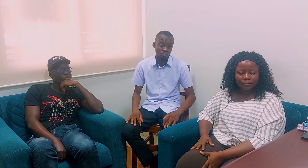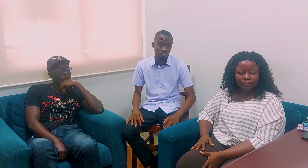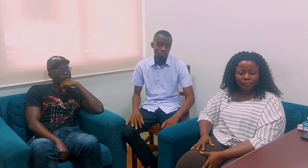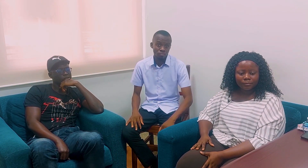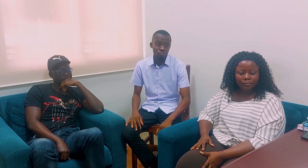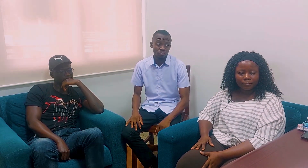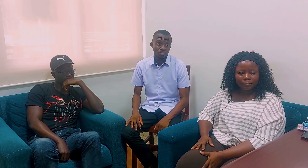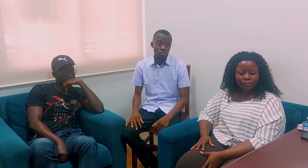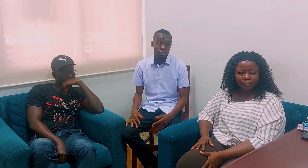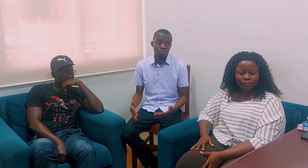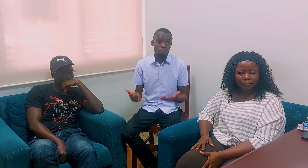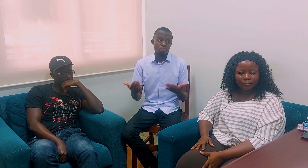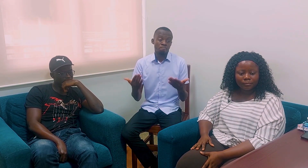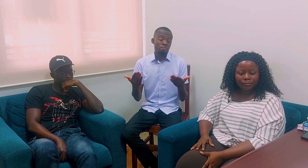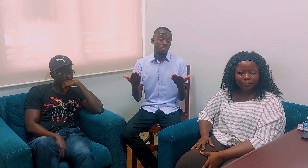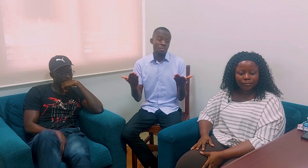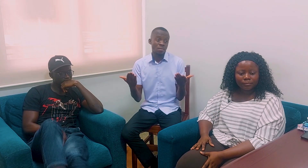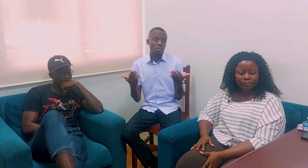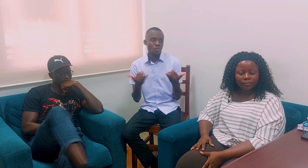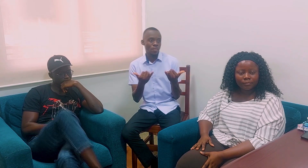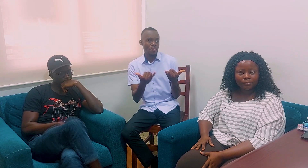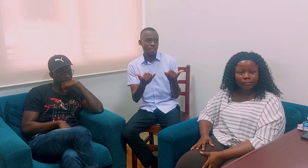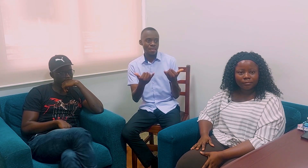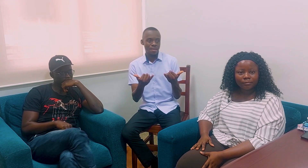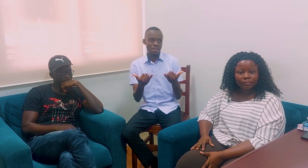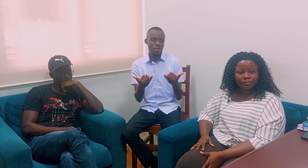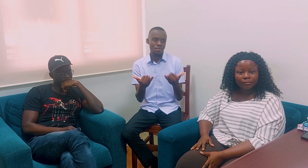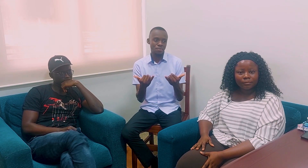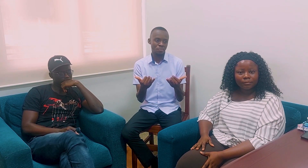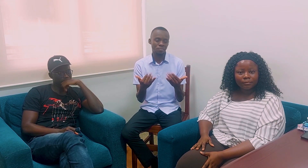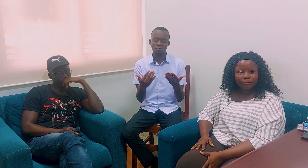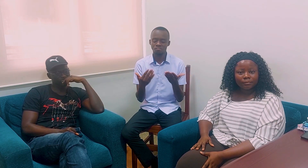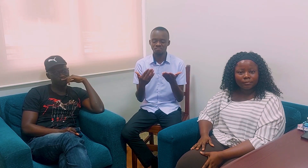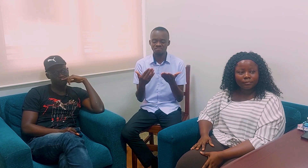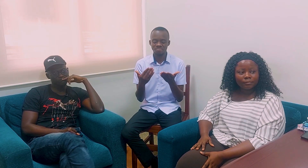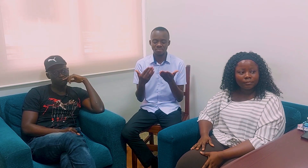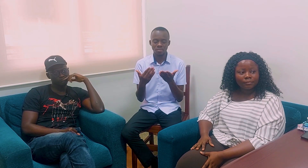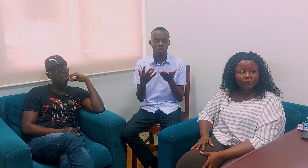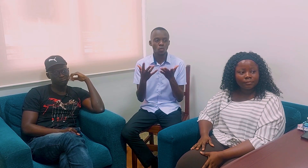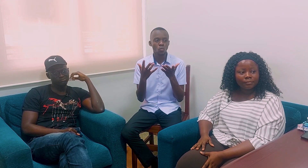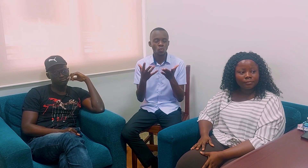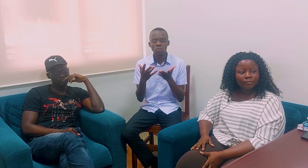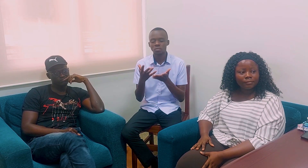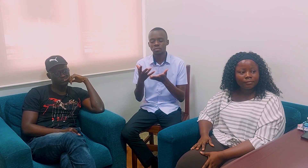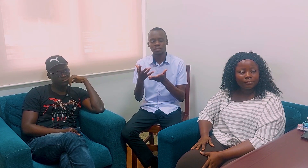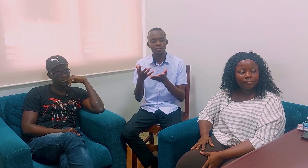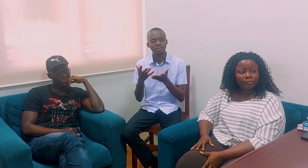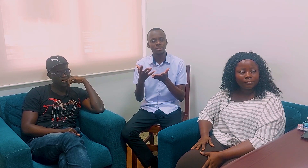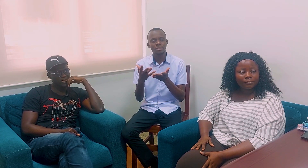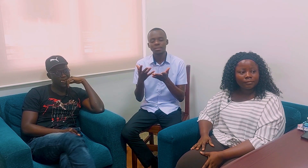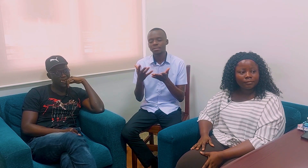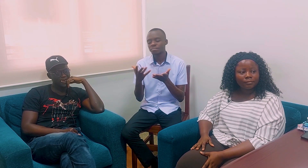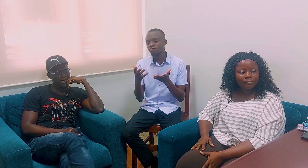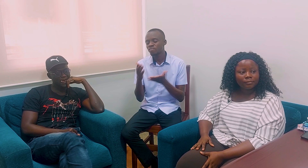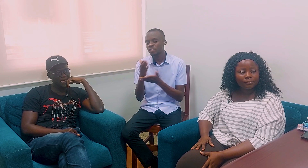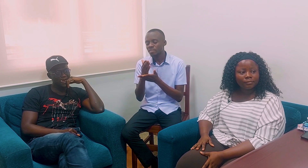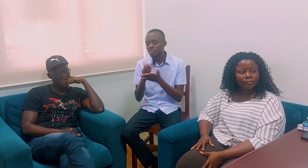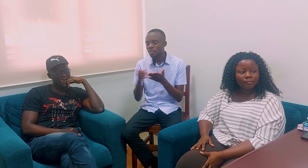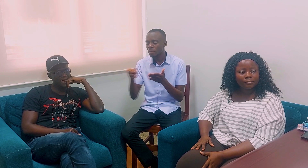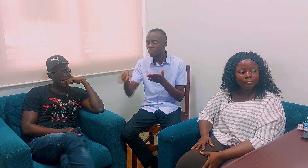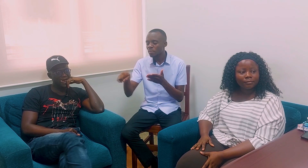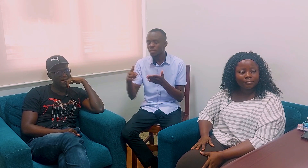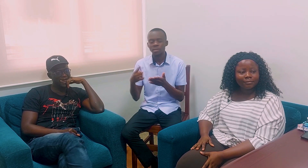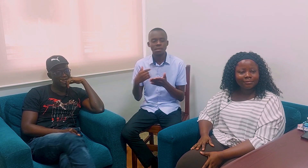So jumping into these areas, there are also these perceptions concerning sympathy